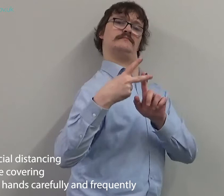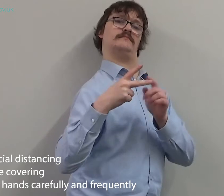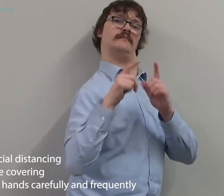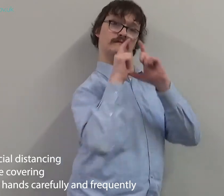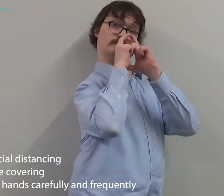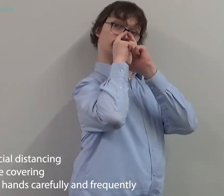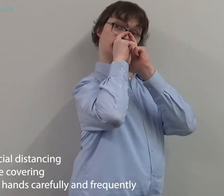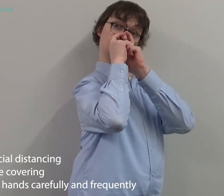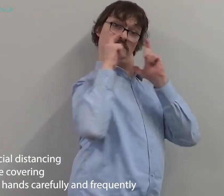Wear a face covering.